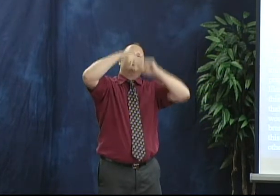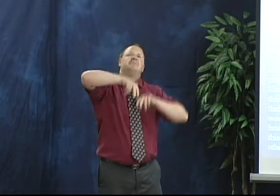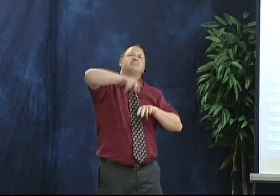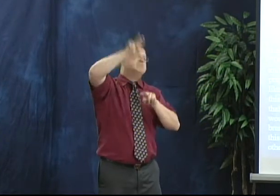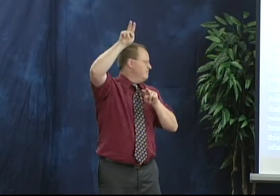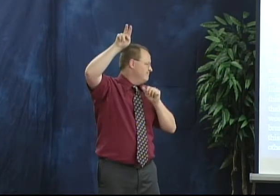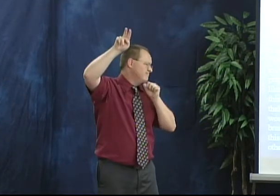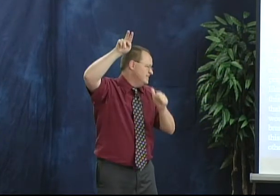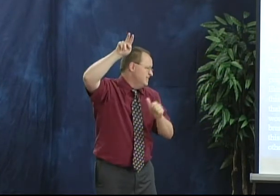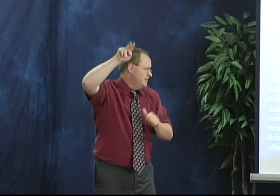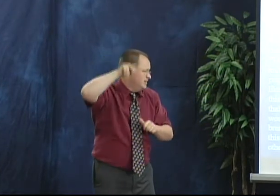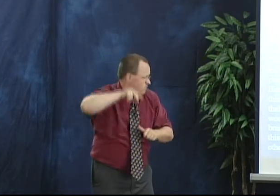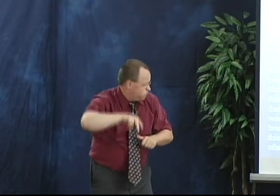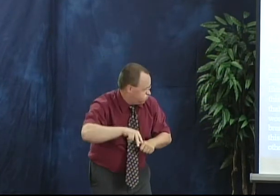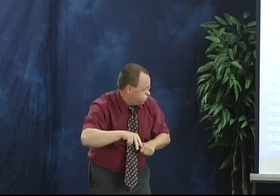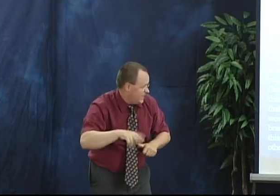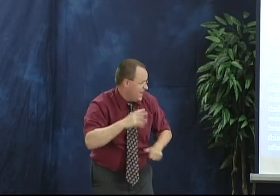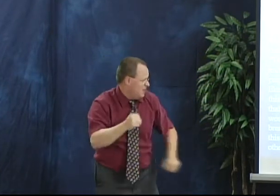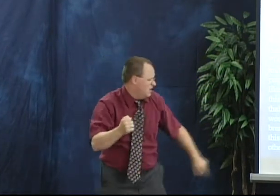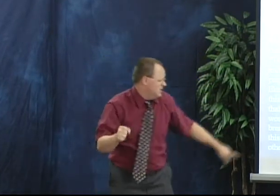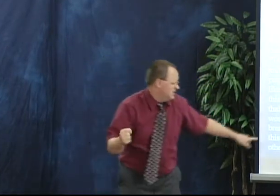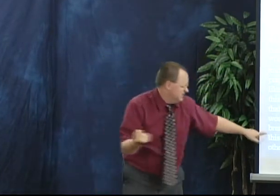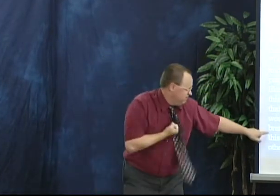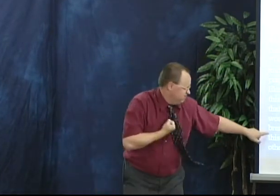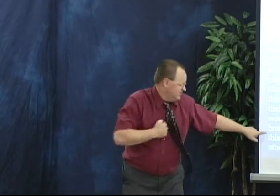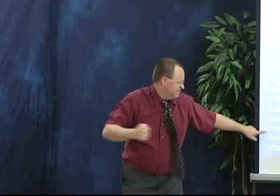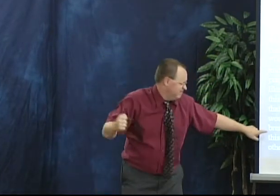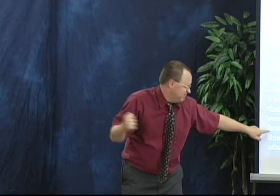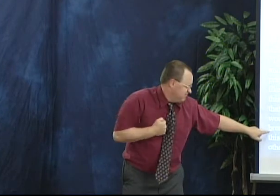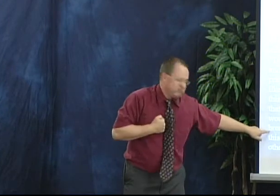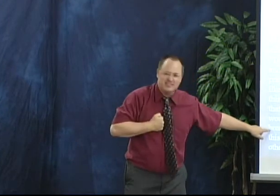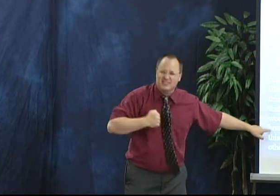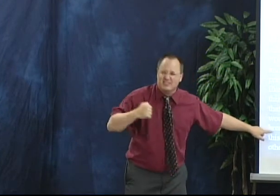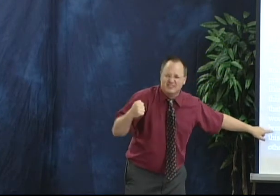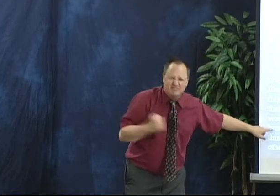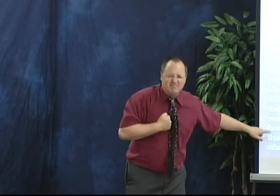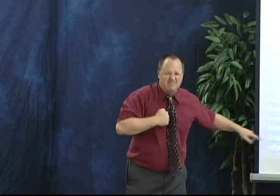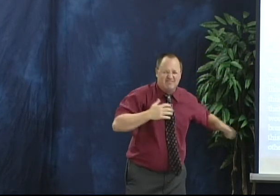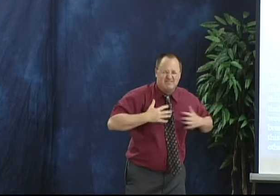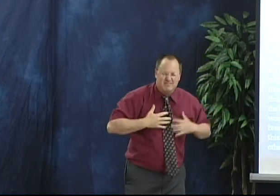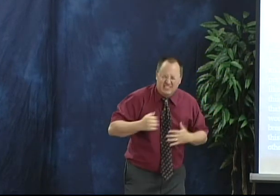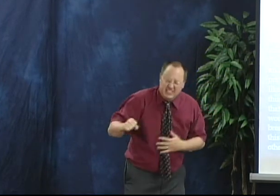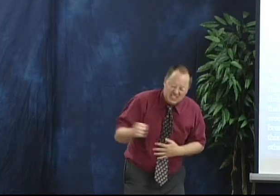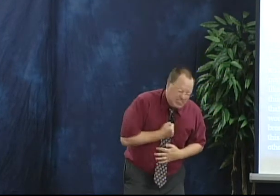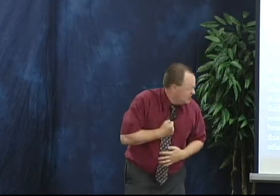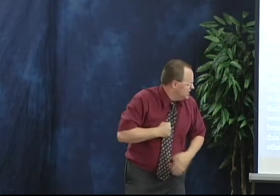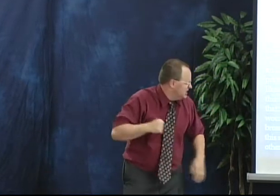He didn't even raise his eyes toward heaven, but he beat his breast,